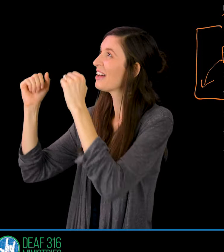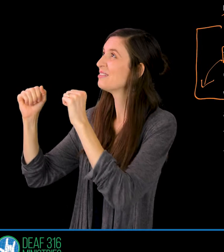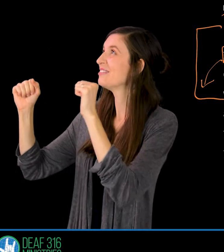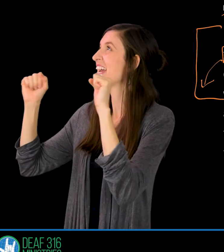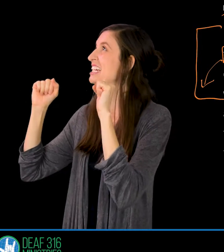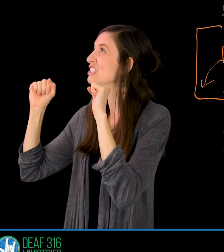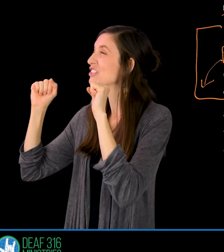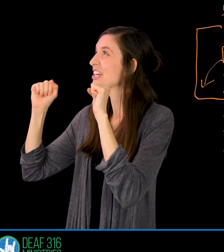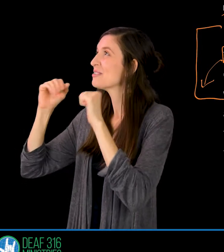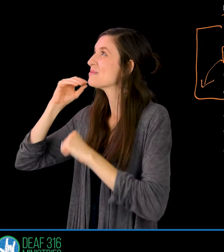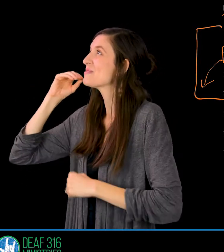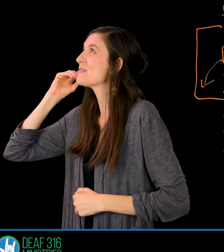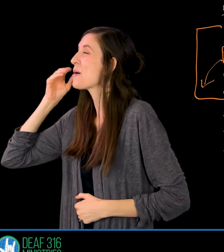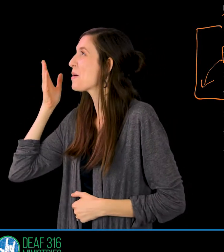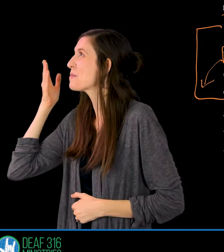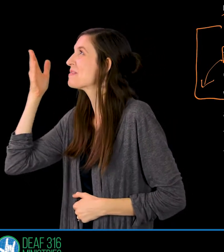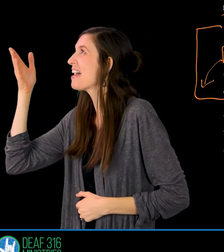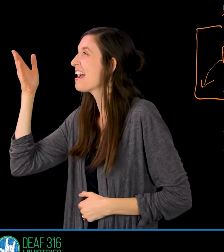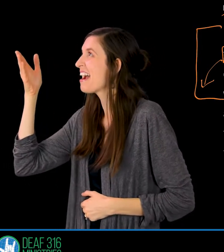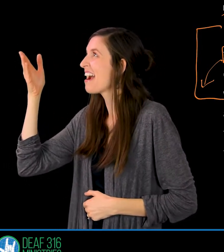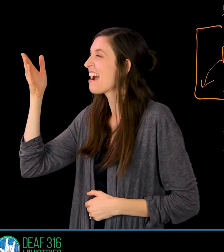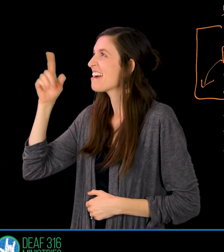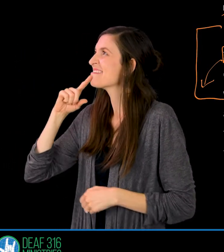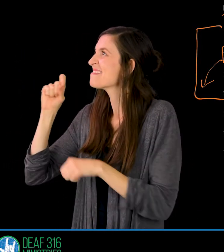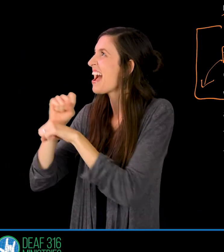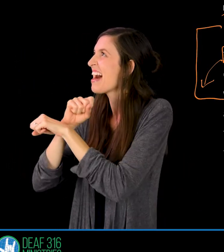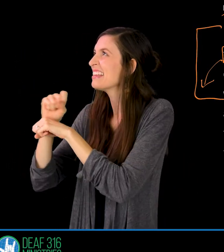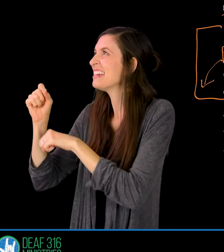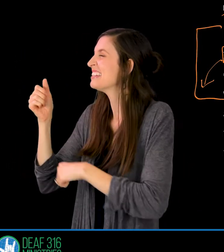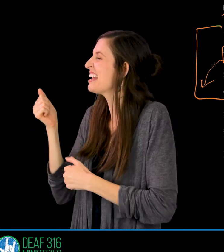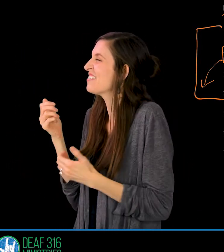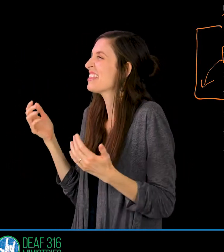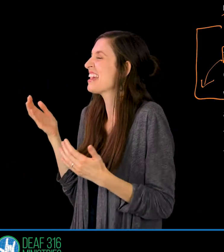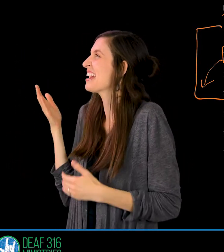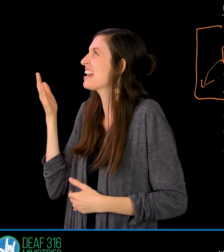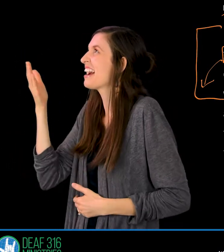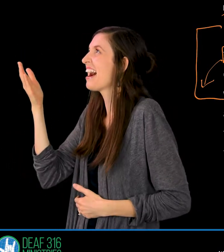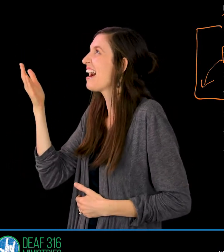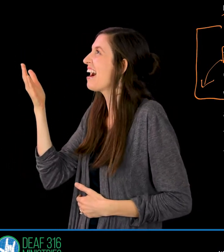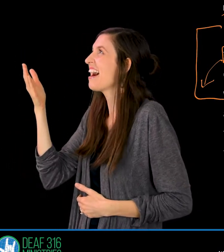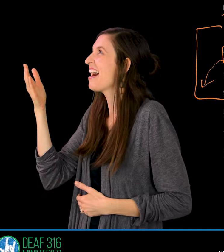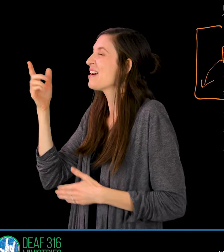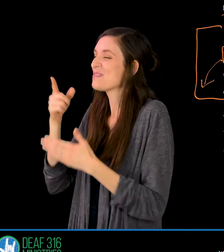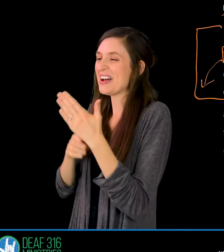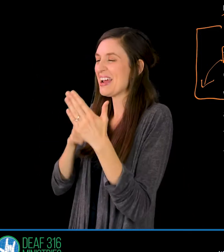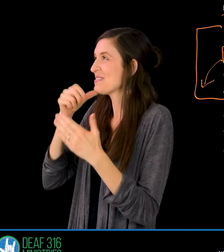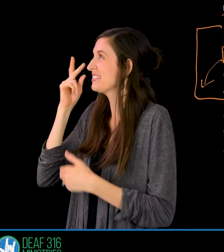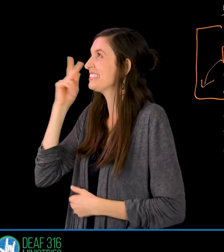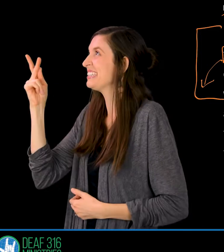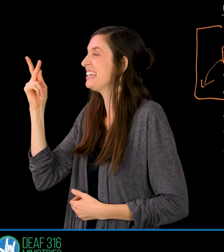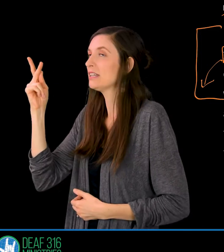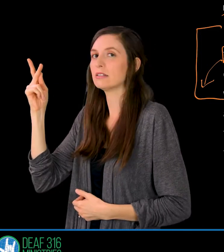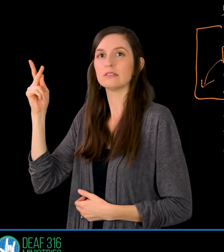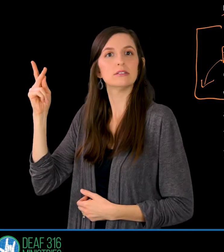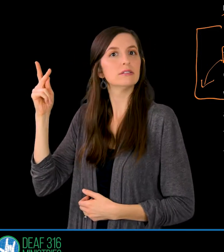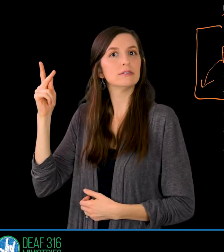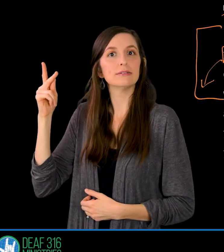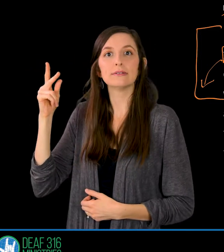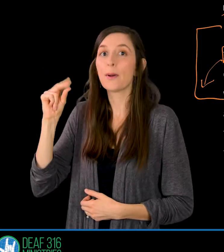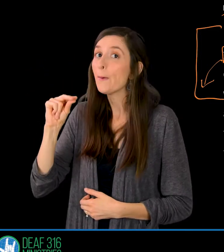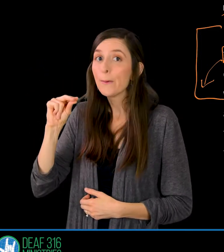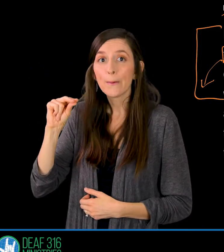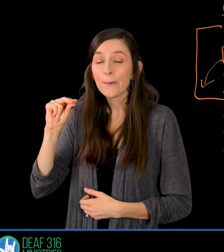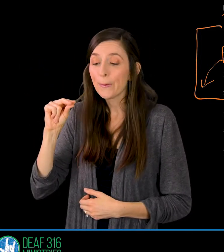not about Christ it's not about salvation it's not about heaven it's not about spiritual realities it's not about anything unseen it's all